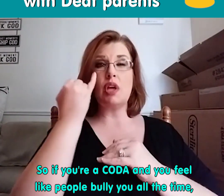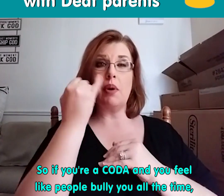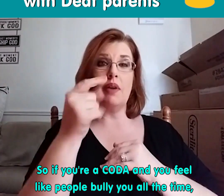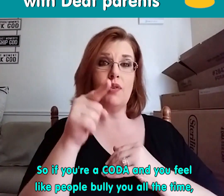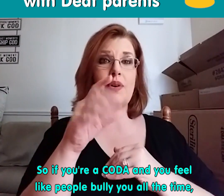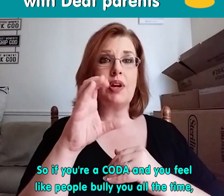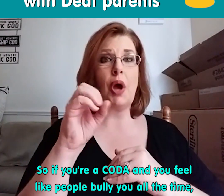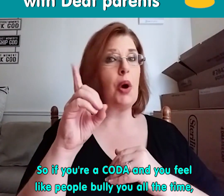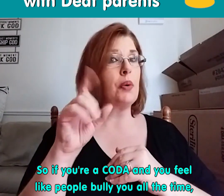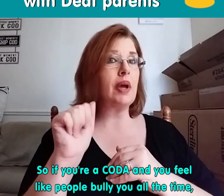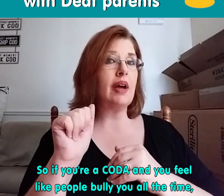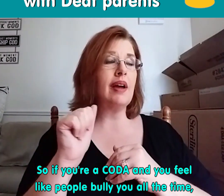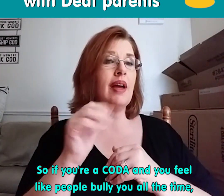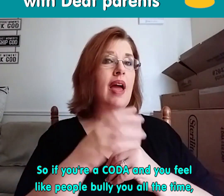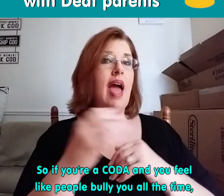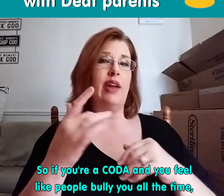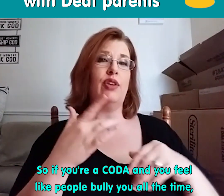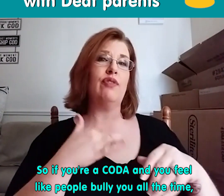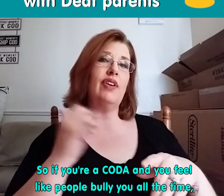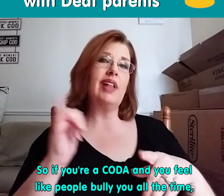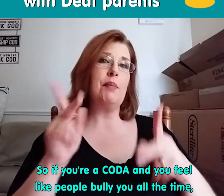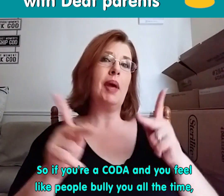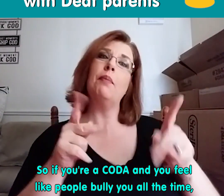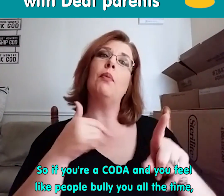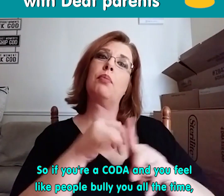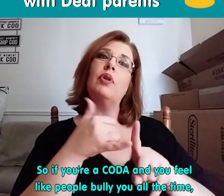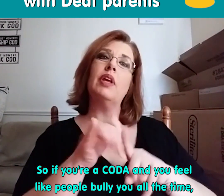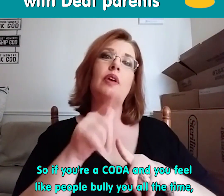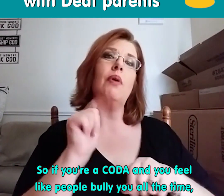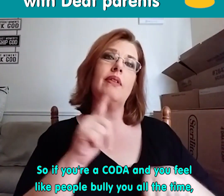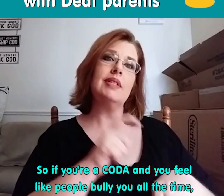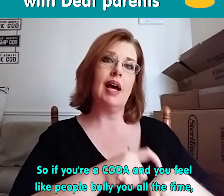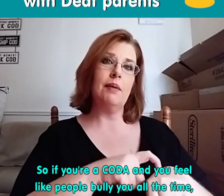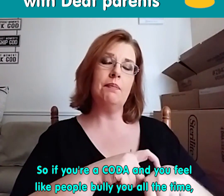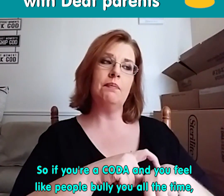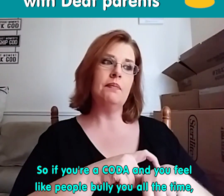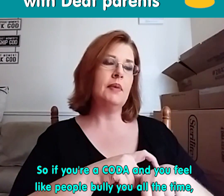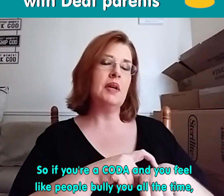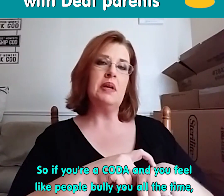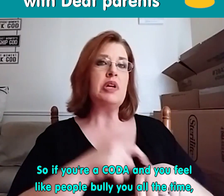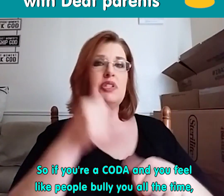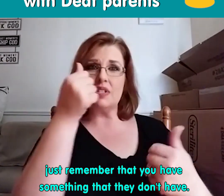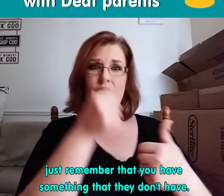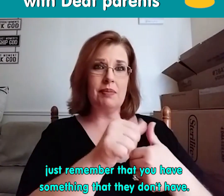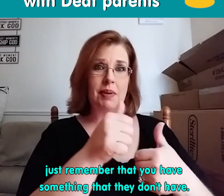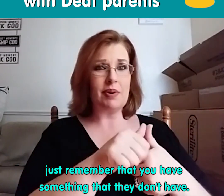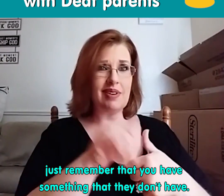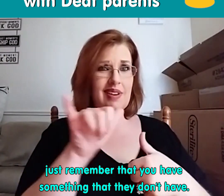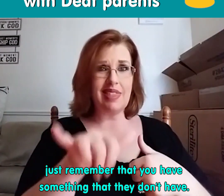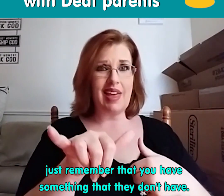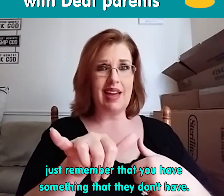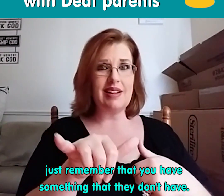it. That is what God has blessed me with. He's blessed me with the skill to